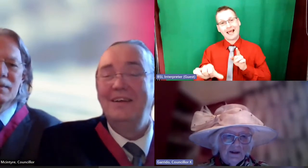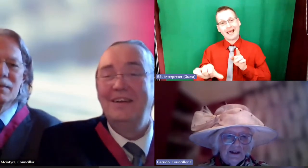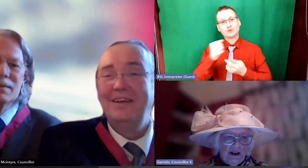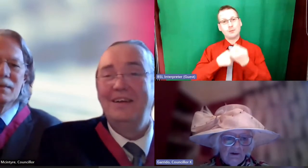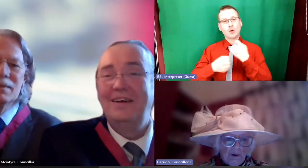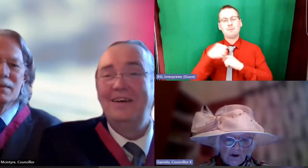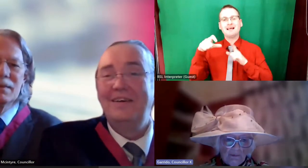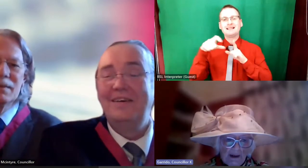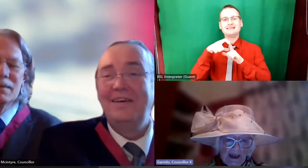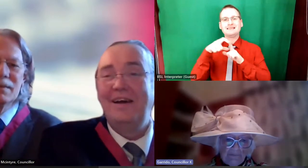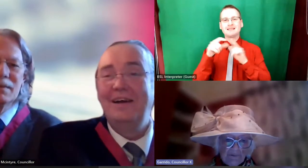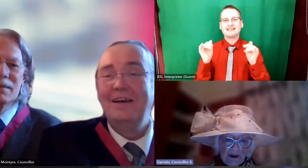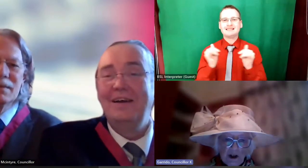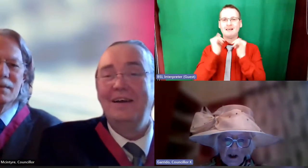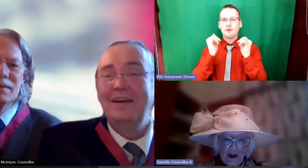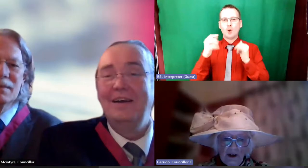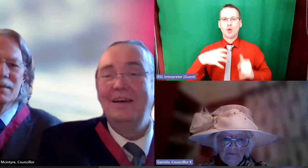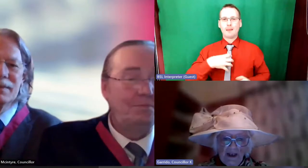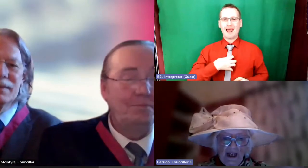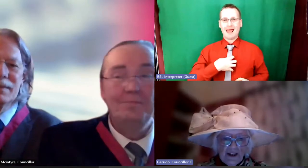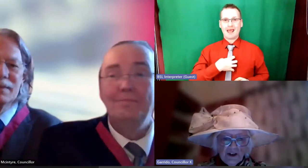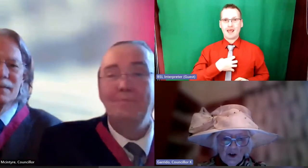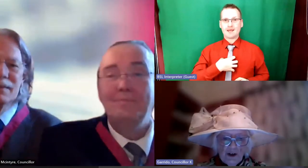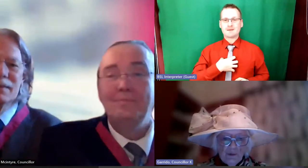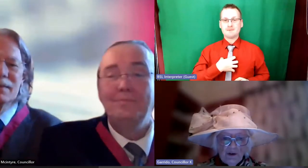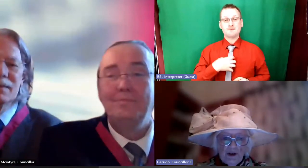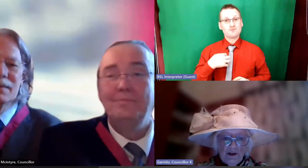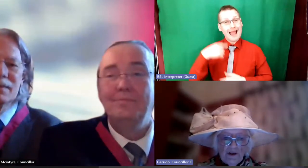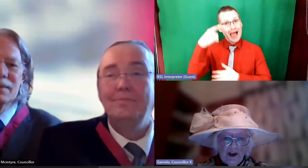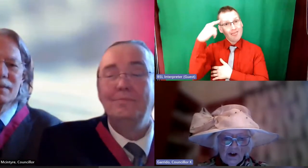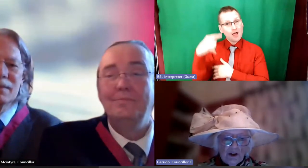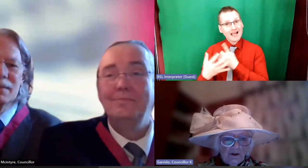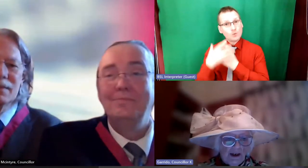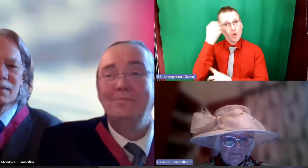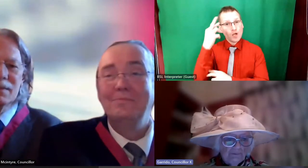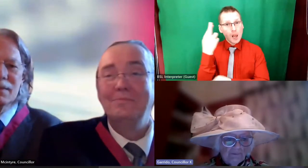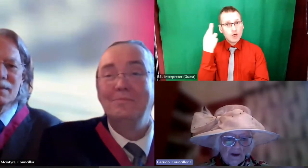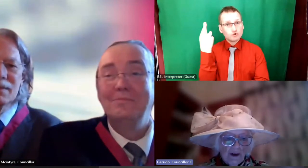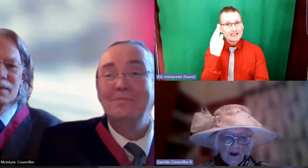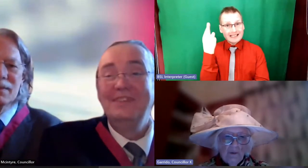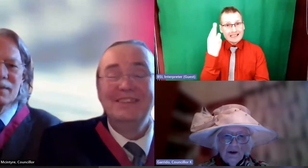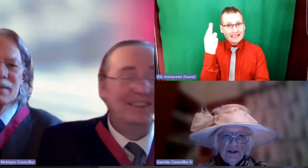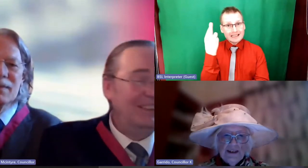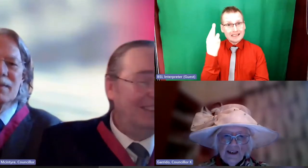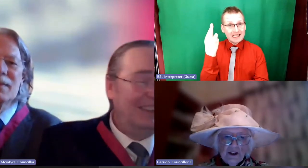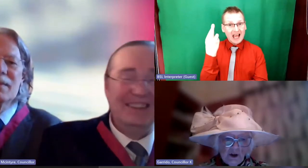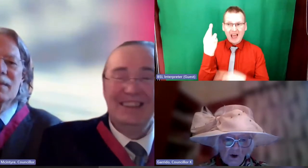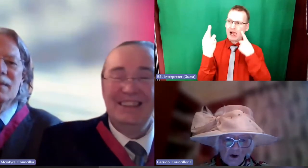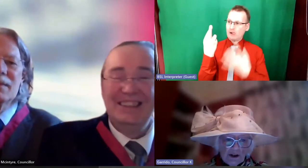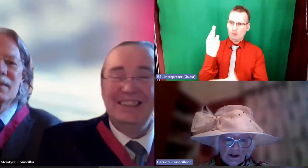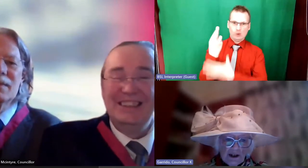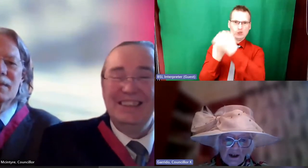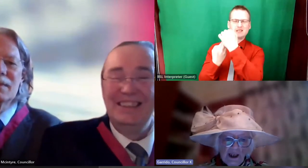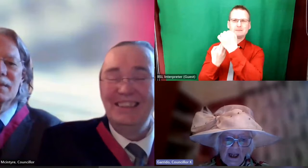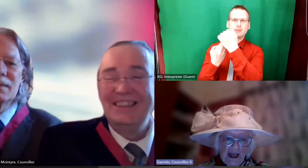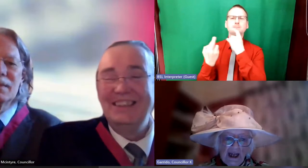the Deputy Ceremonial Mayor. I thought he'd won the lottery, but on second